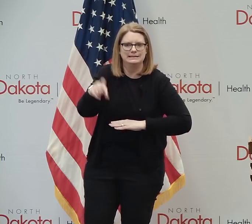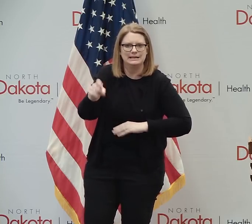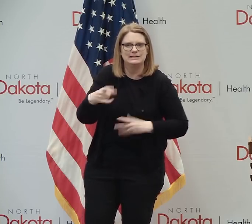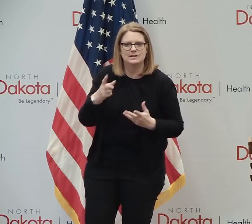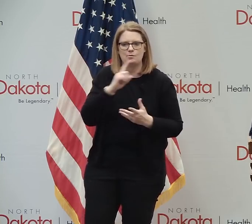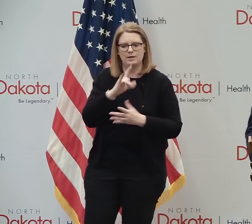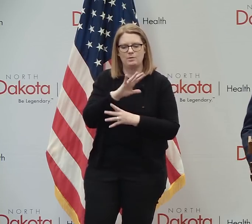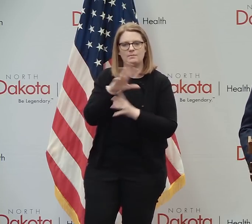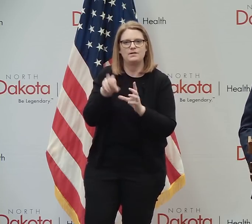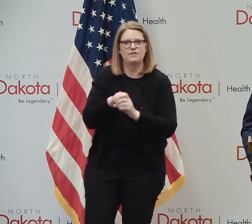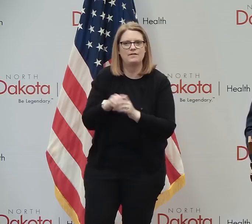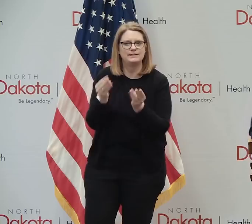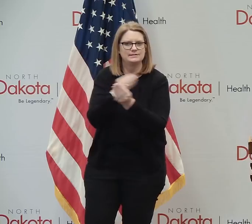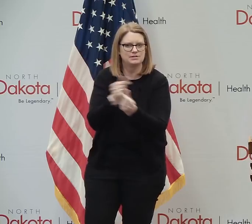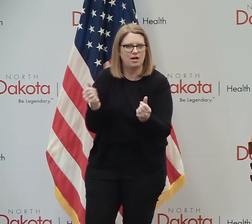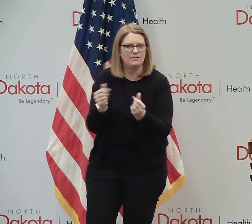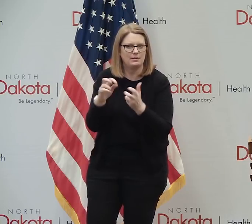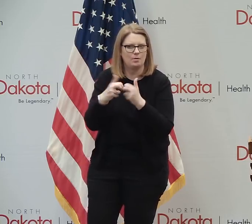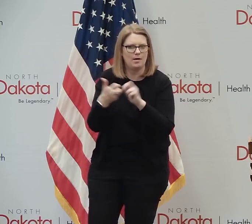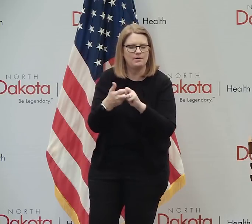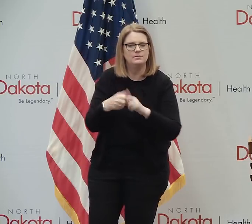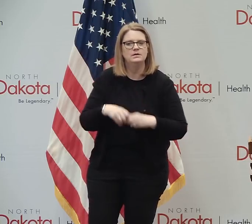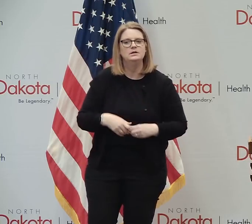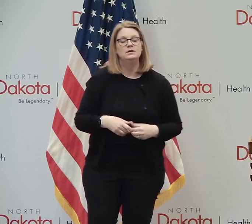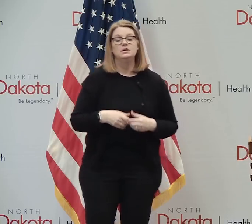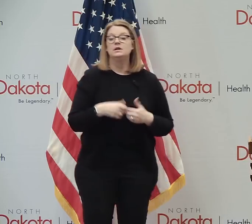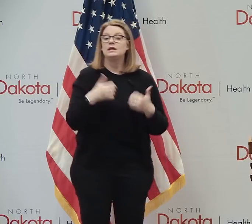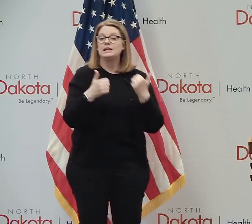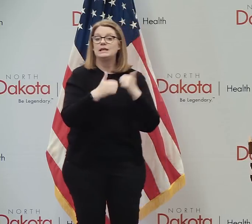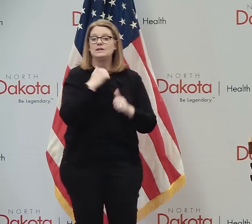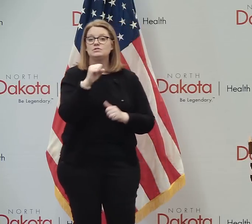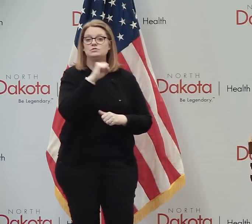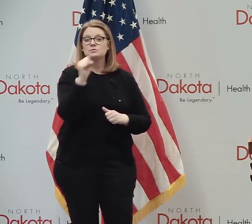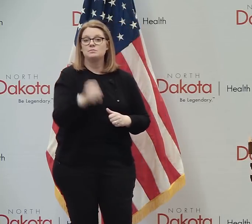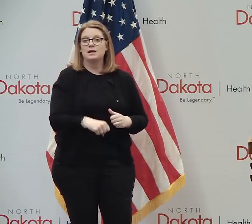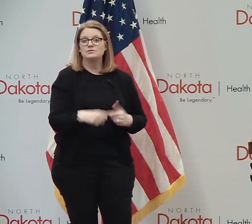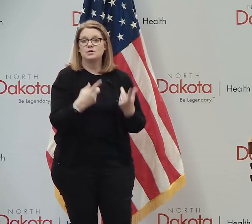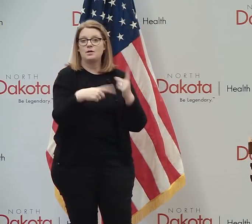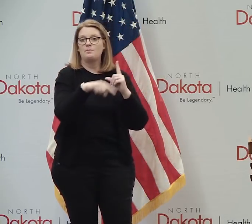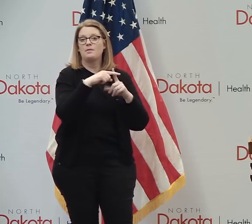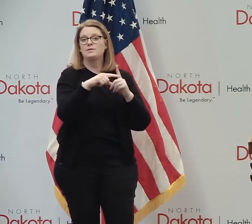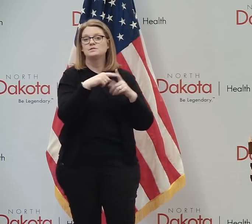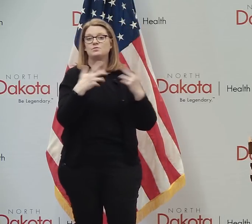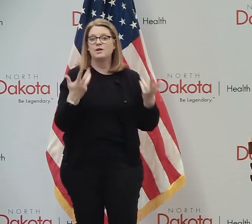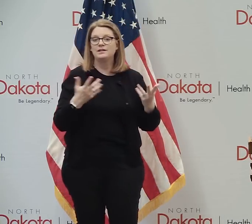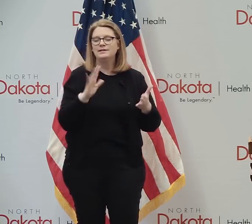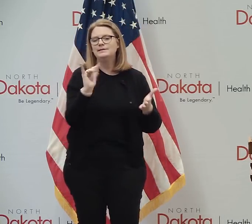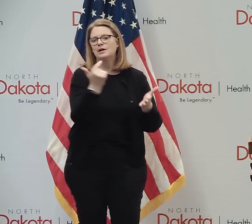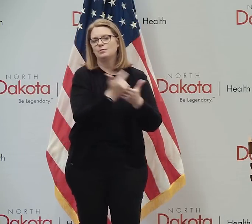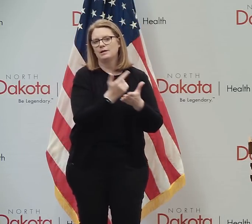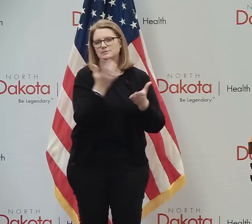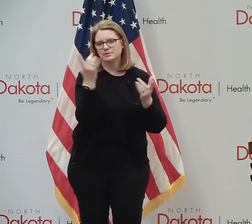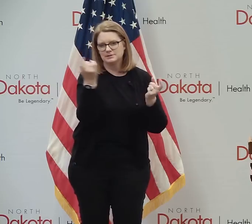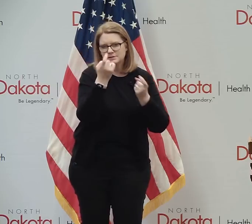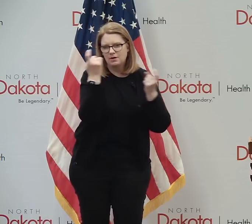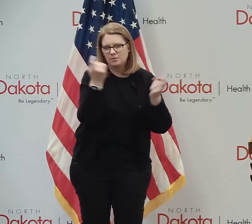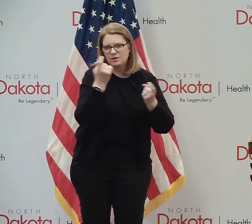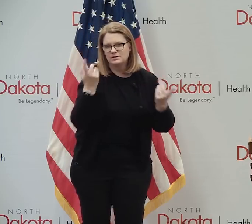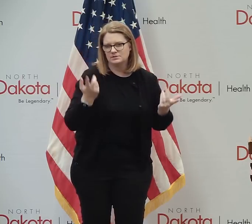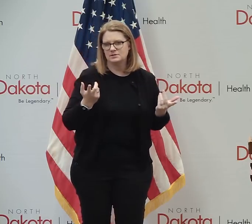solution. One of the high points of each semester are our commencement ceremonies that serve as a